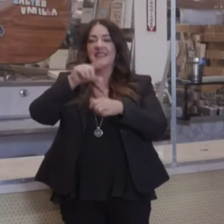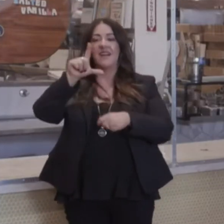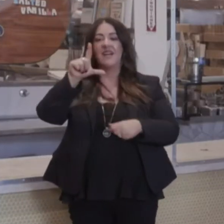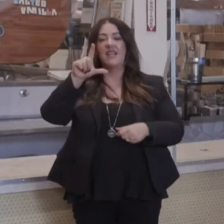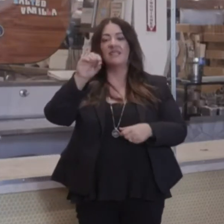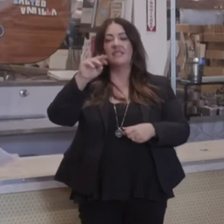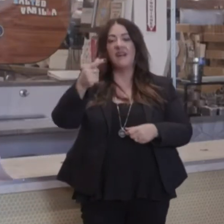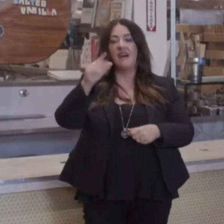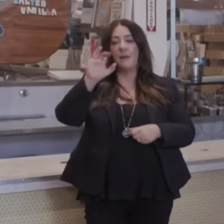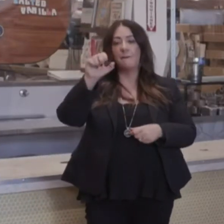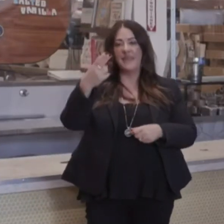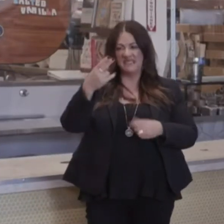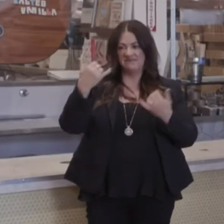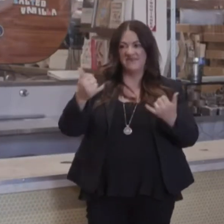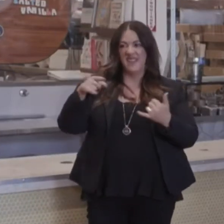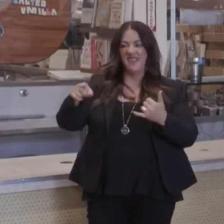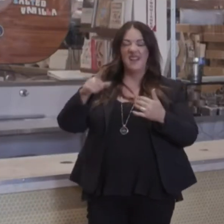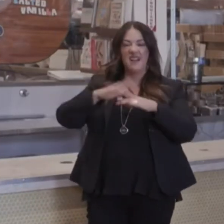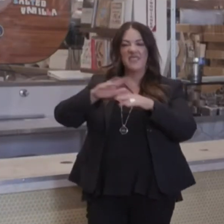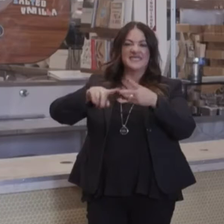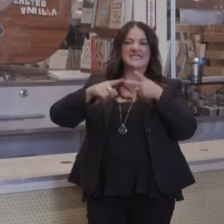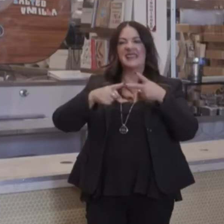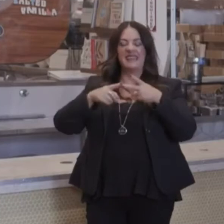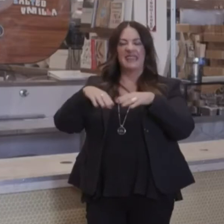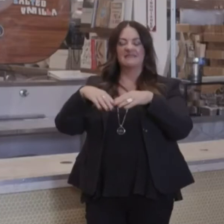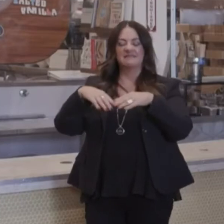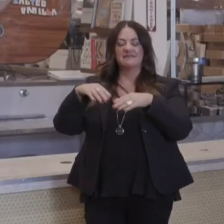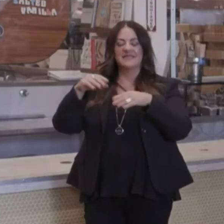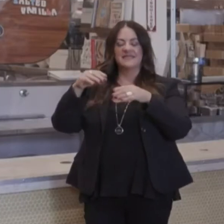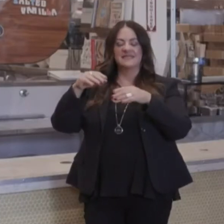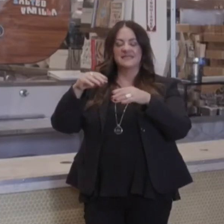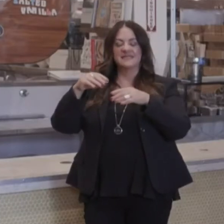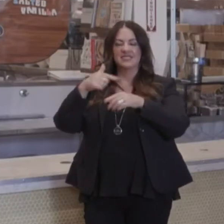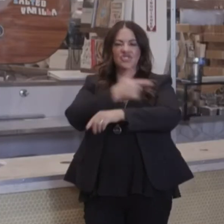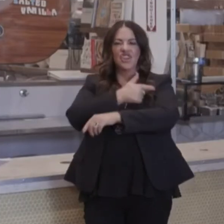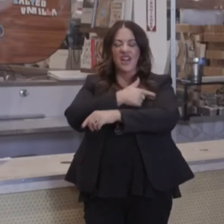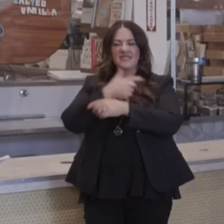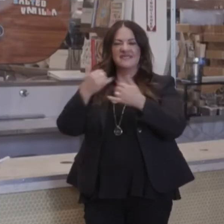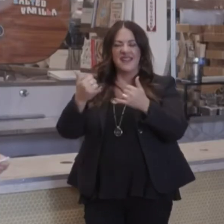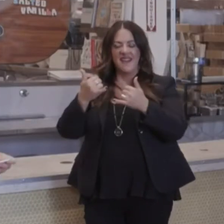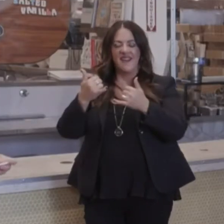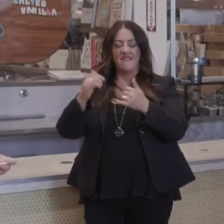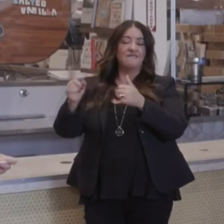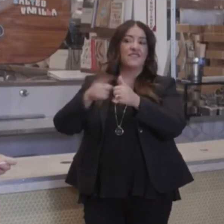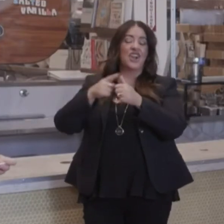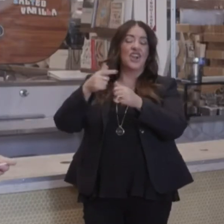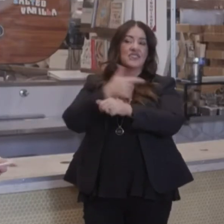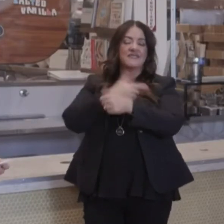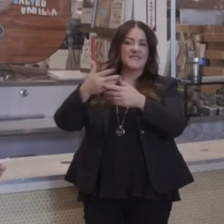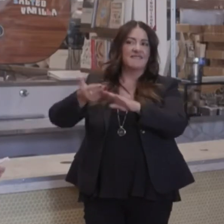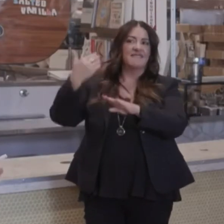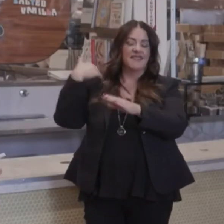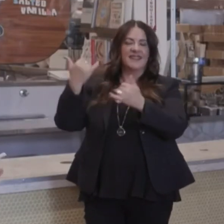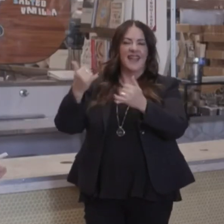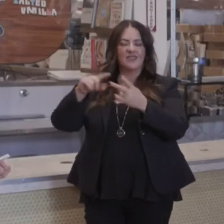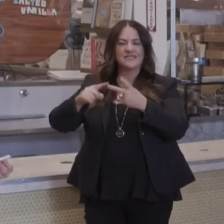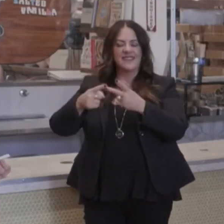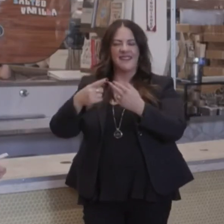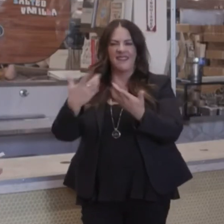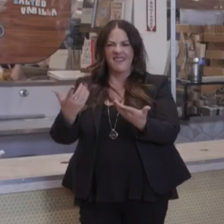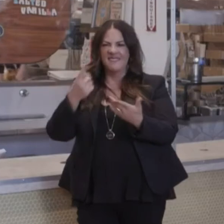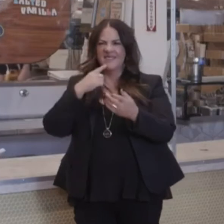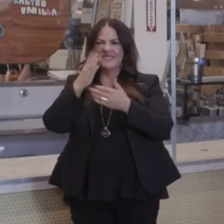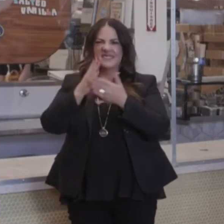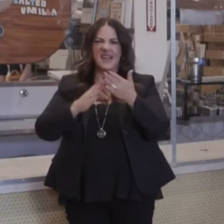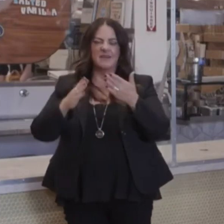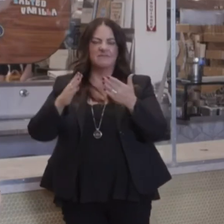second doses of vaccines. Remarkable leadership down there. We're also seeing that in communities, large and small, Madera being another example of